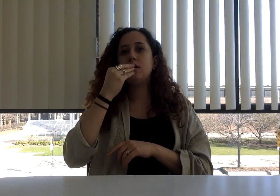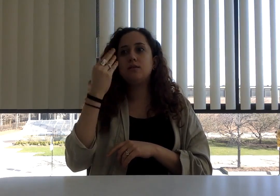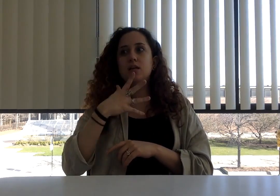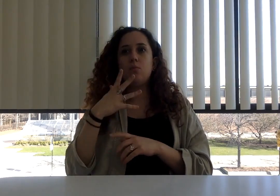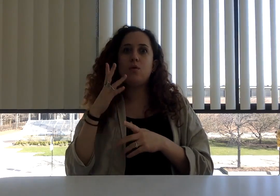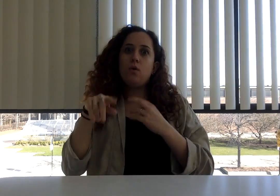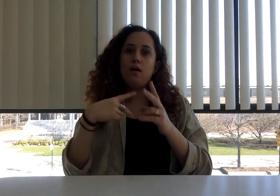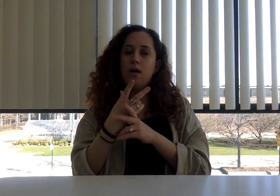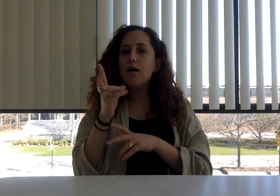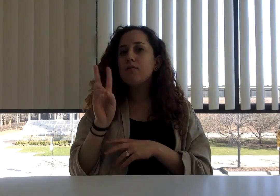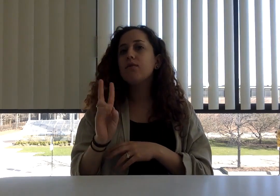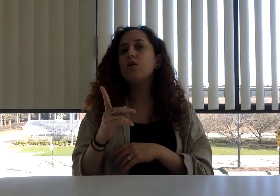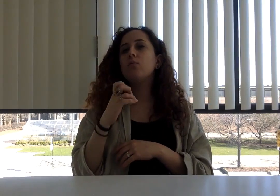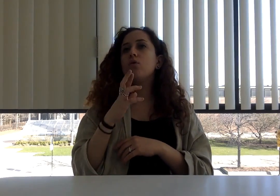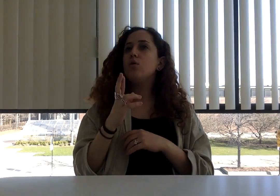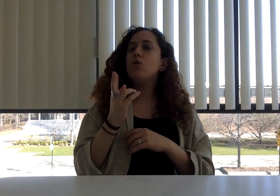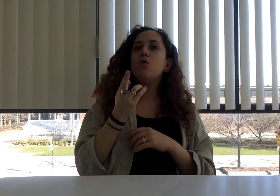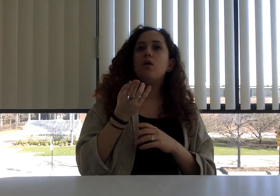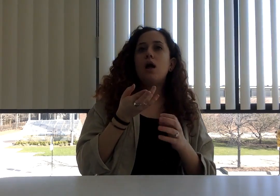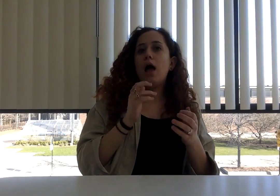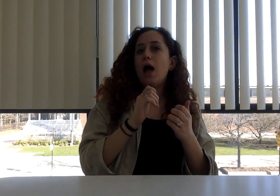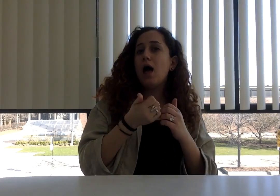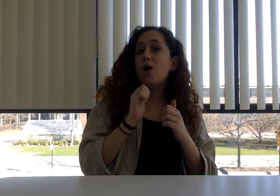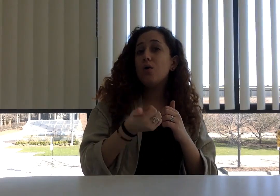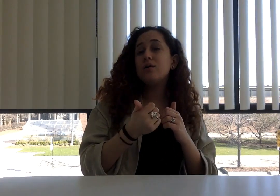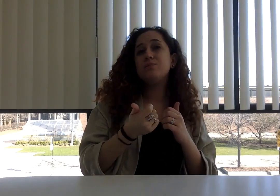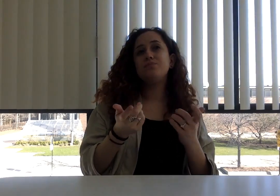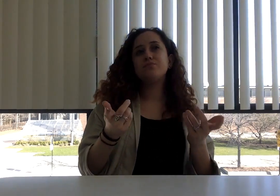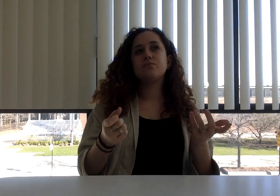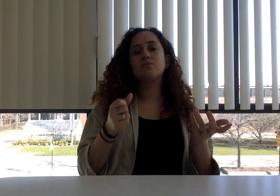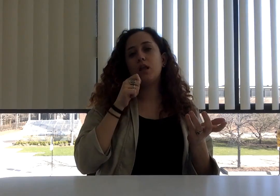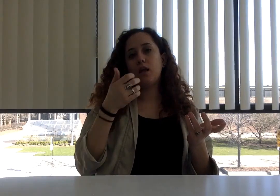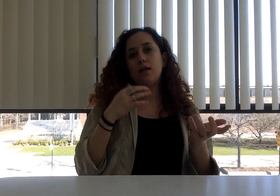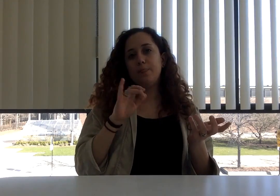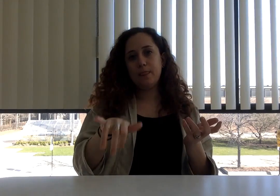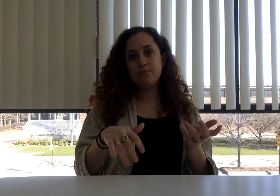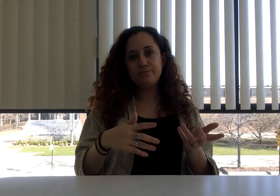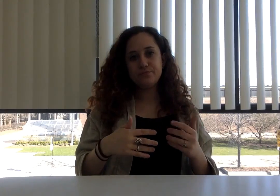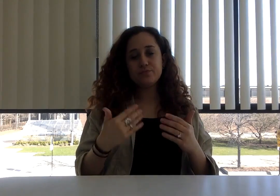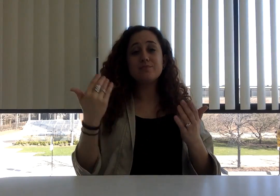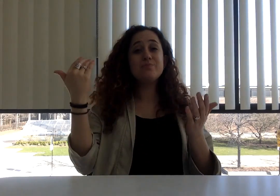there, what we were doing with the equations. So again, that's part of the communicating.